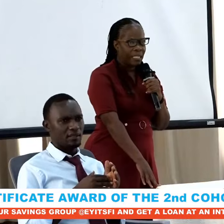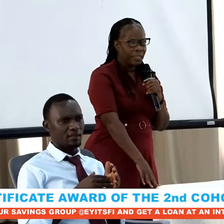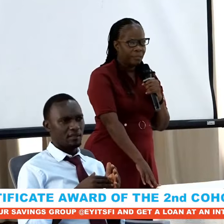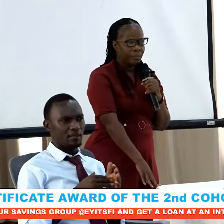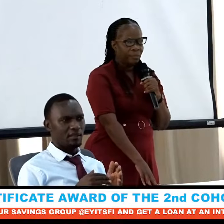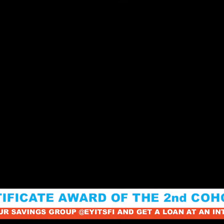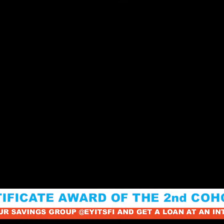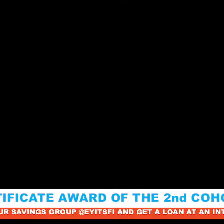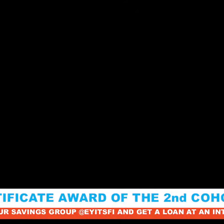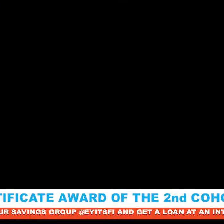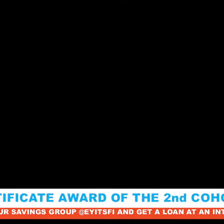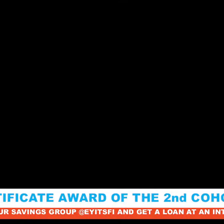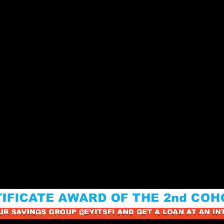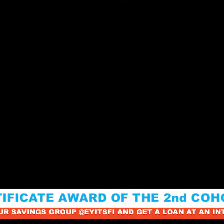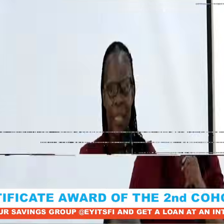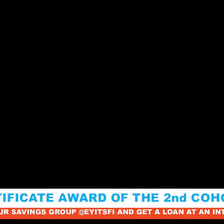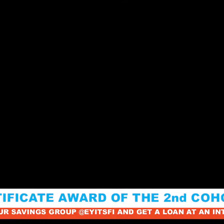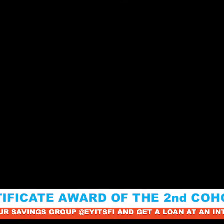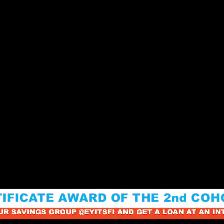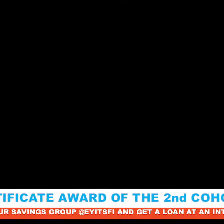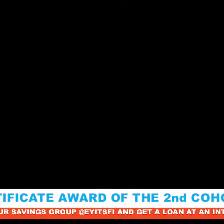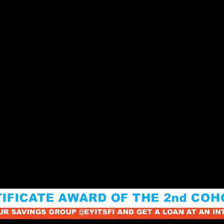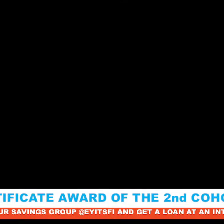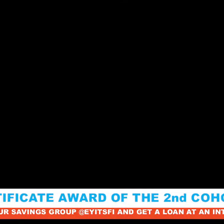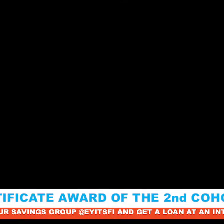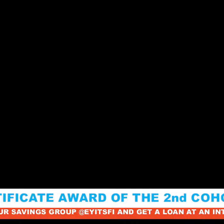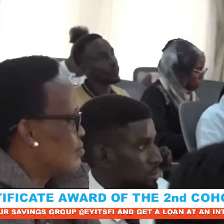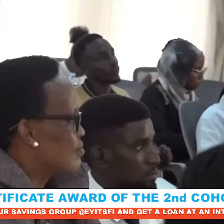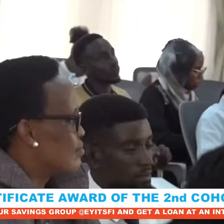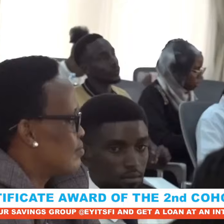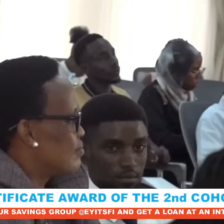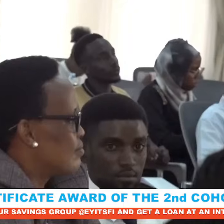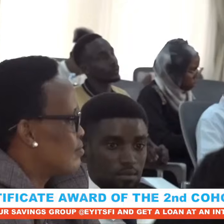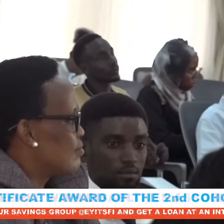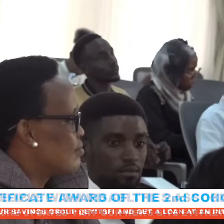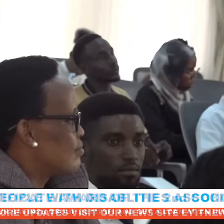blind, because when you say that, it feels abusive.